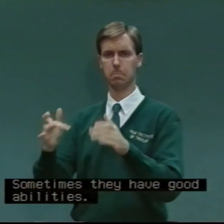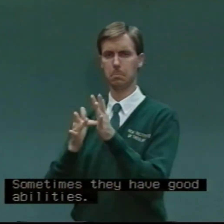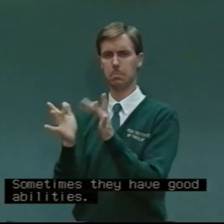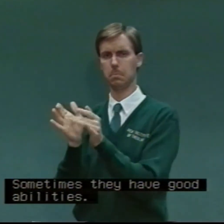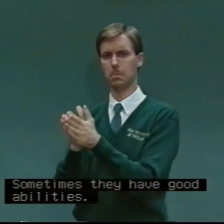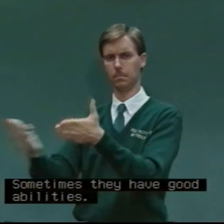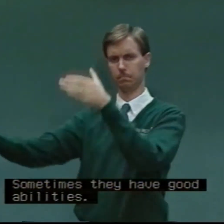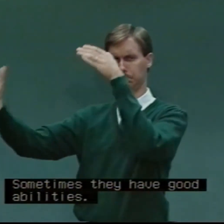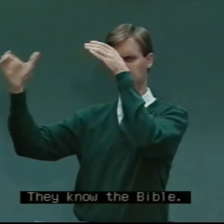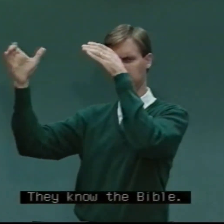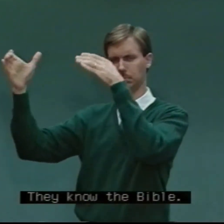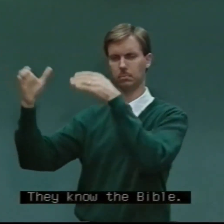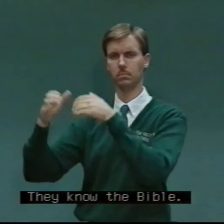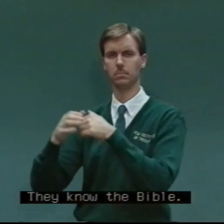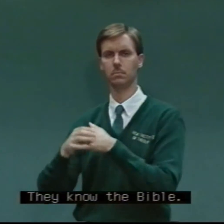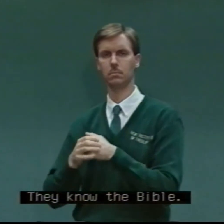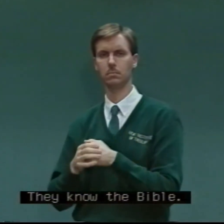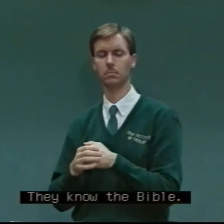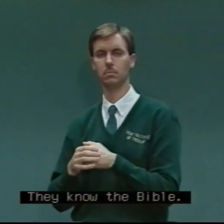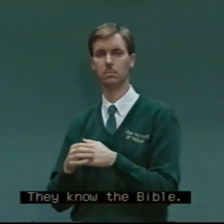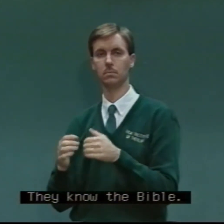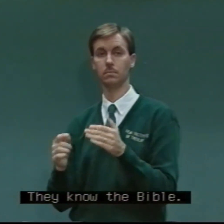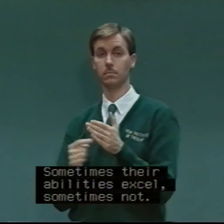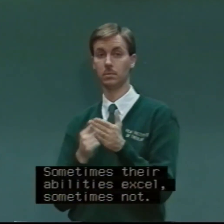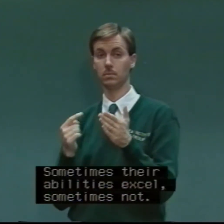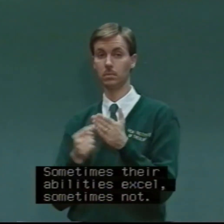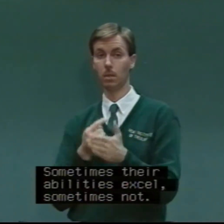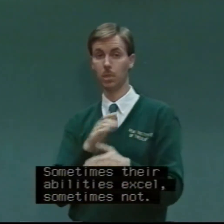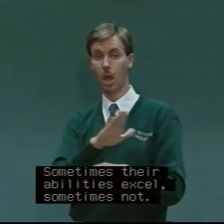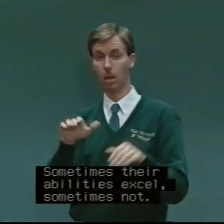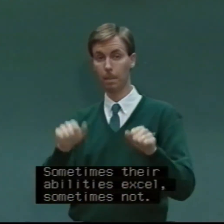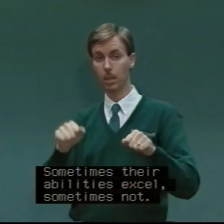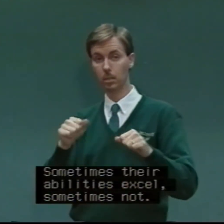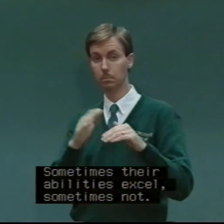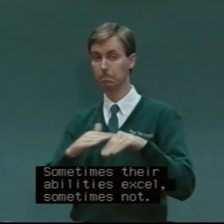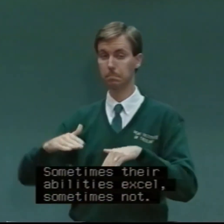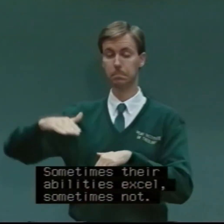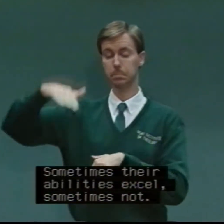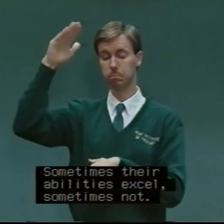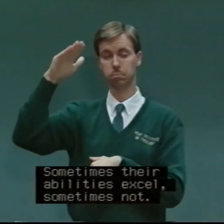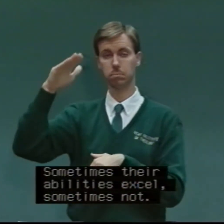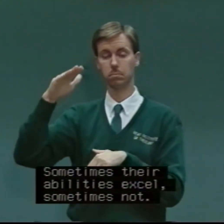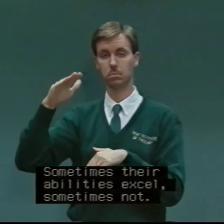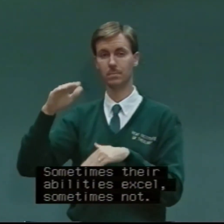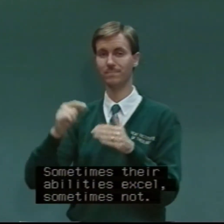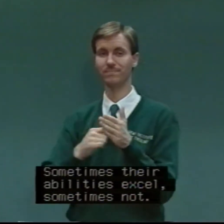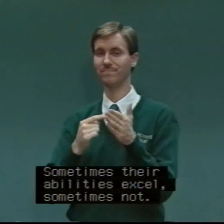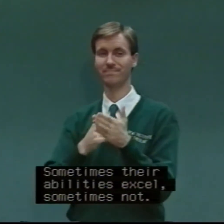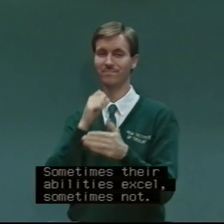Sometimes they have good abilities. They know the Bible. Sometimes their abilities excel, sometimes not.